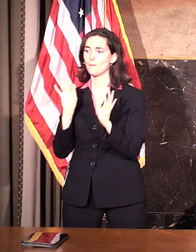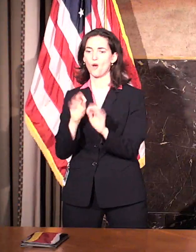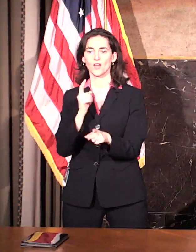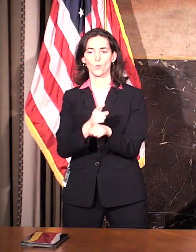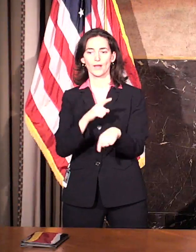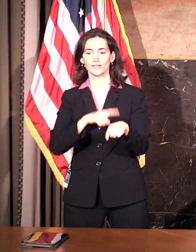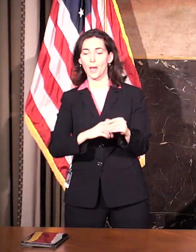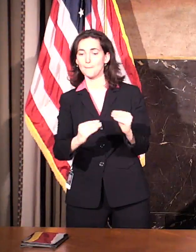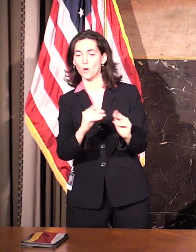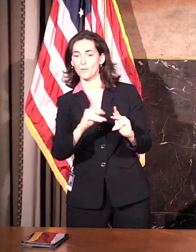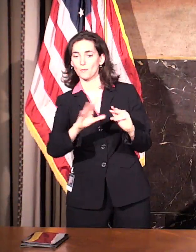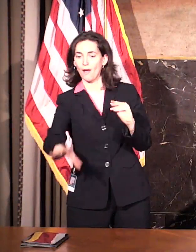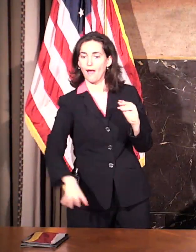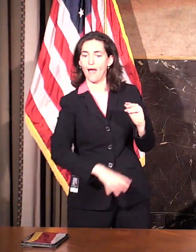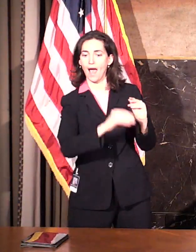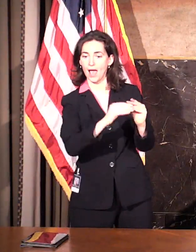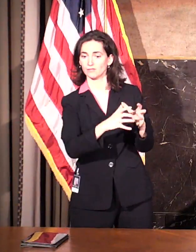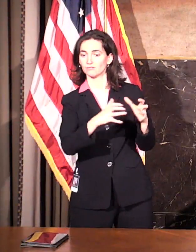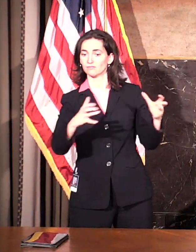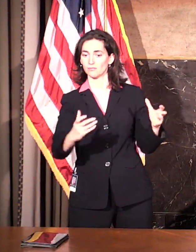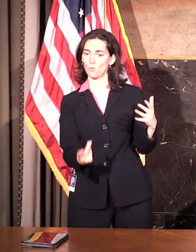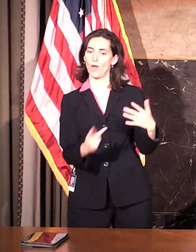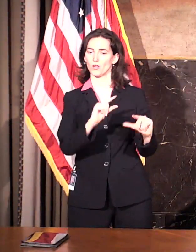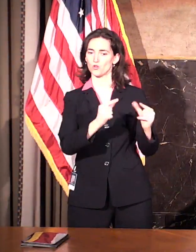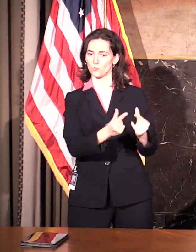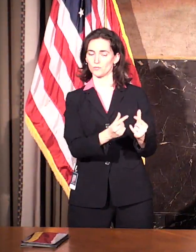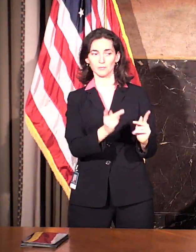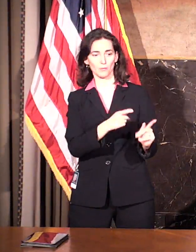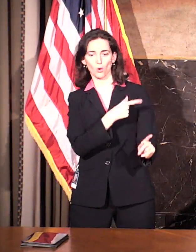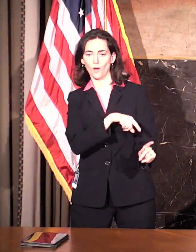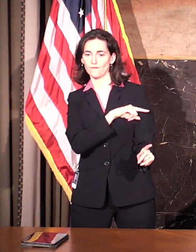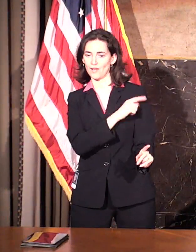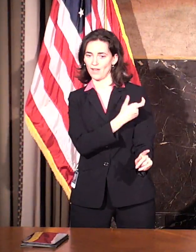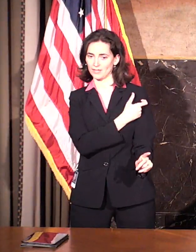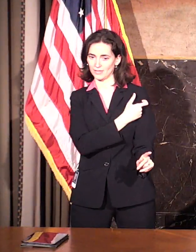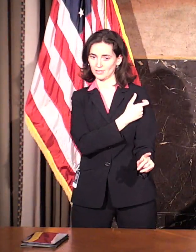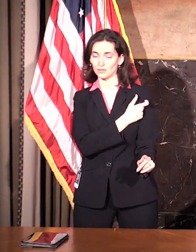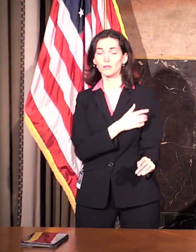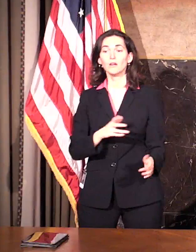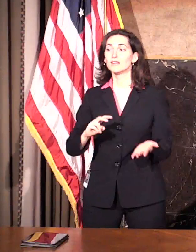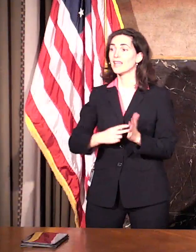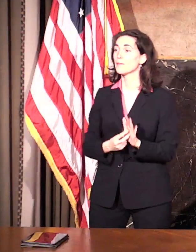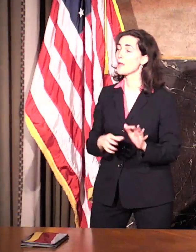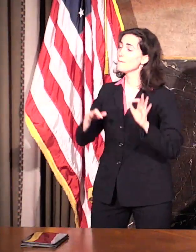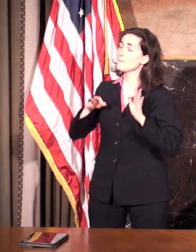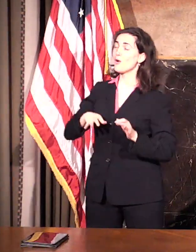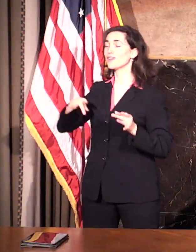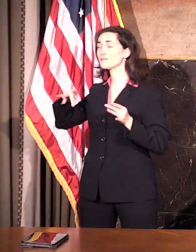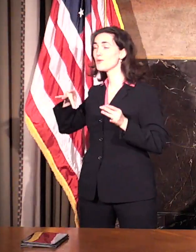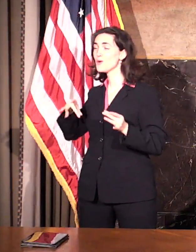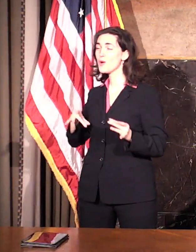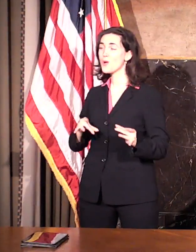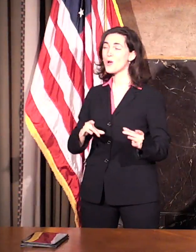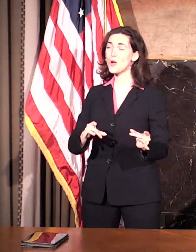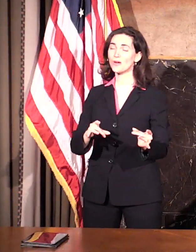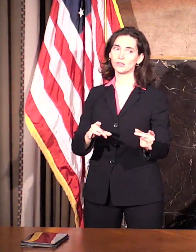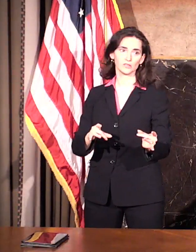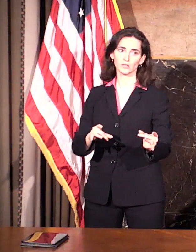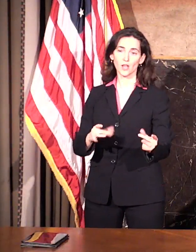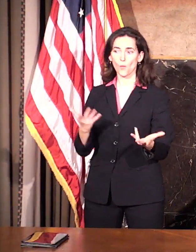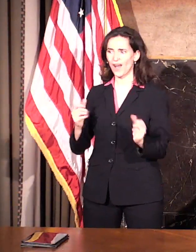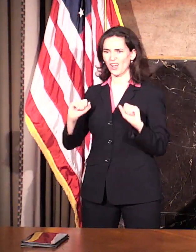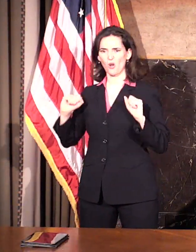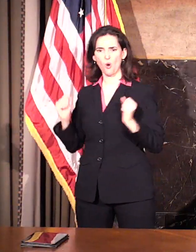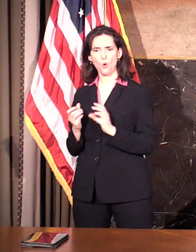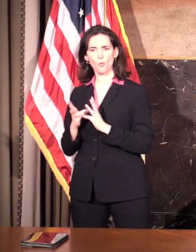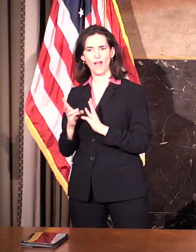to add in individuals to the next priority group. But is it going to be as smooth as it would have been had we not had this winter weather